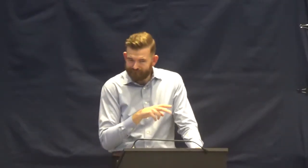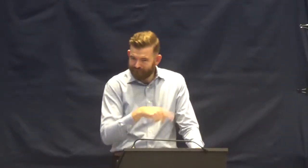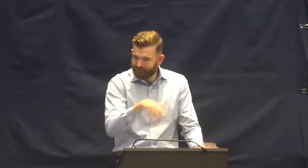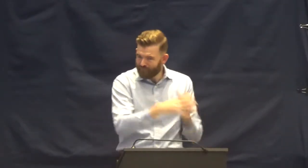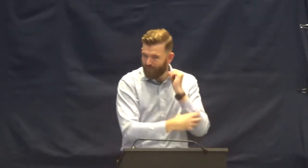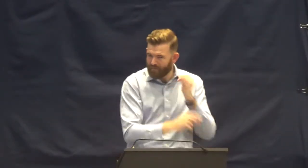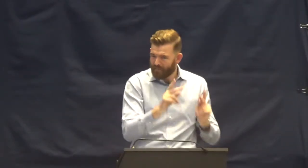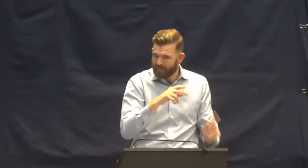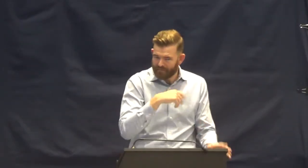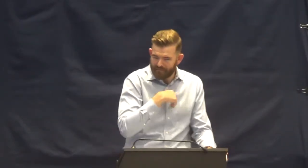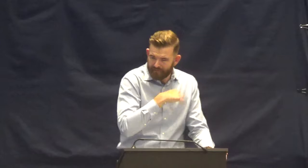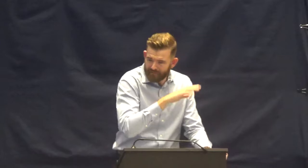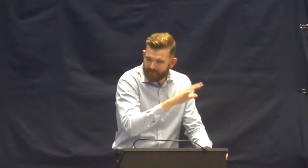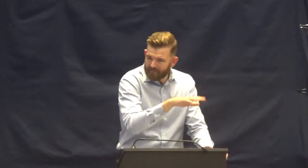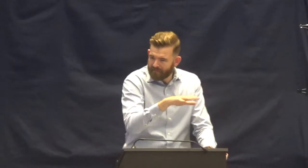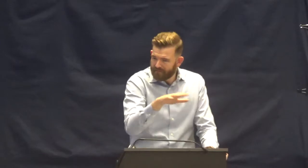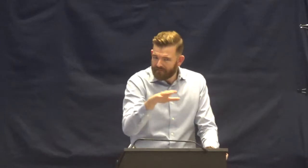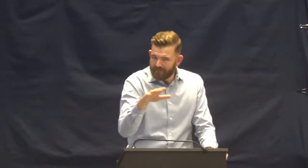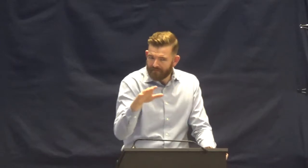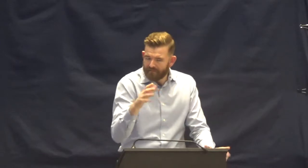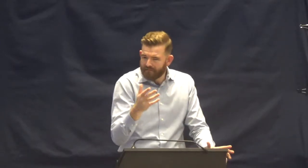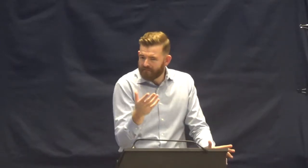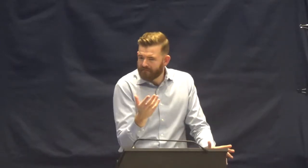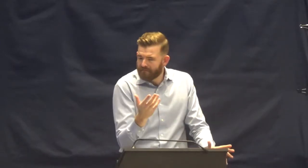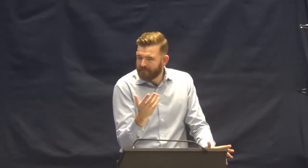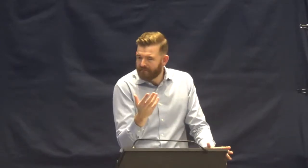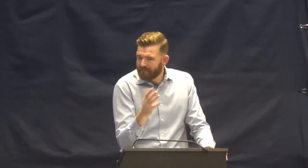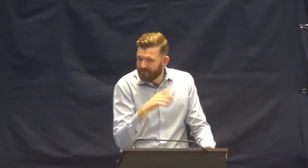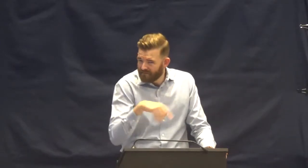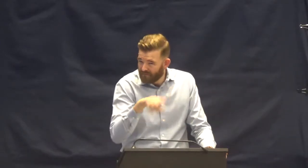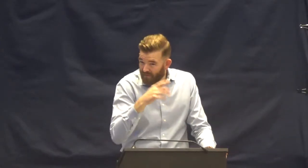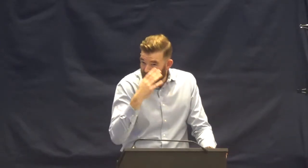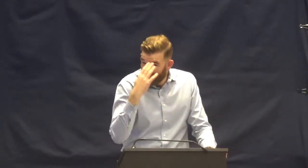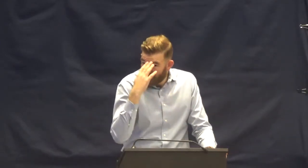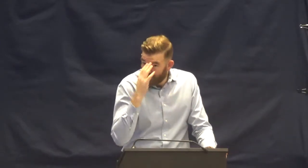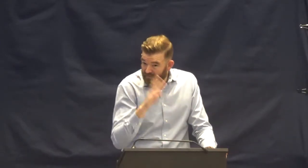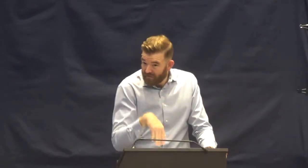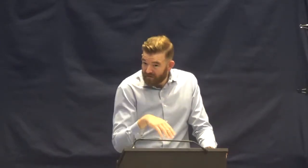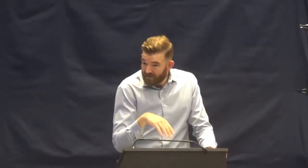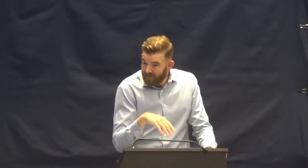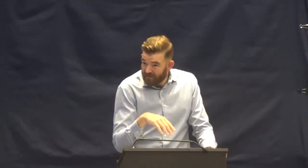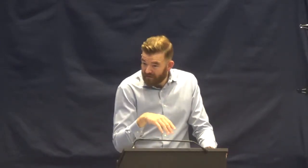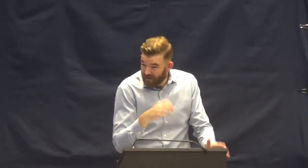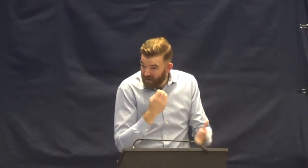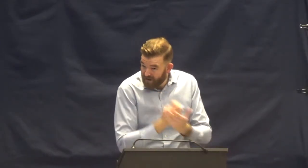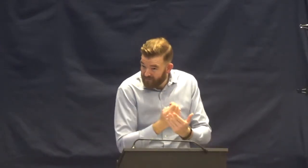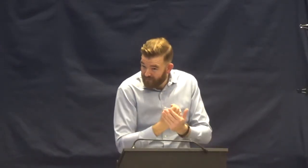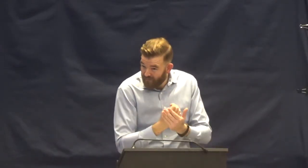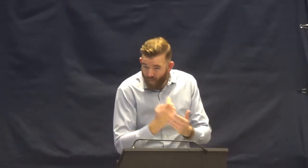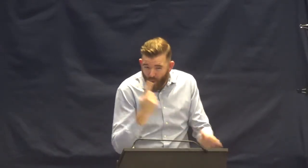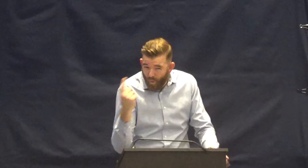this, when I look at those who are living in poverty, I say, hey,